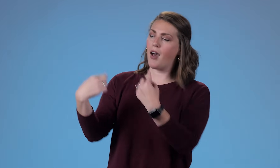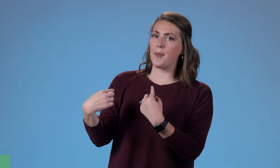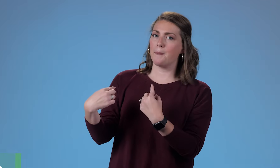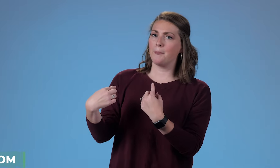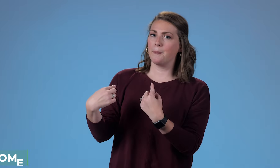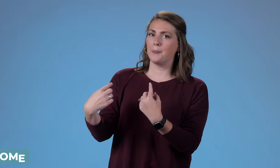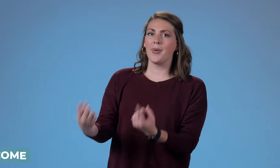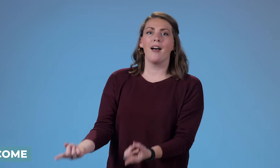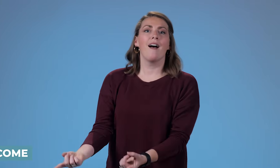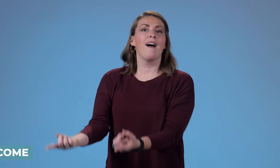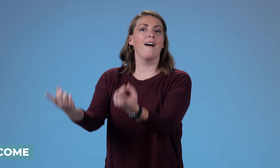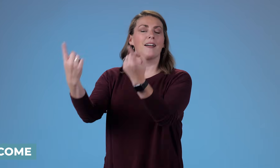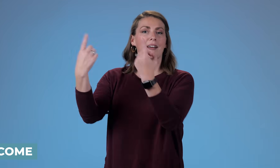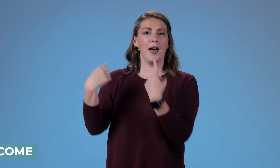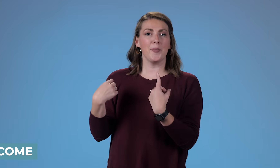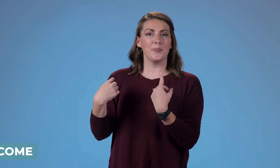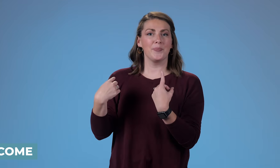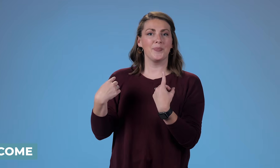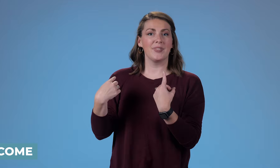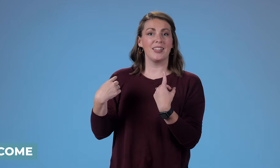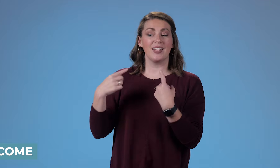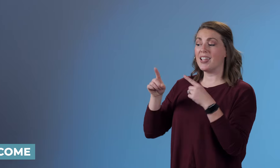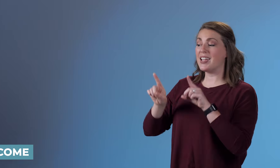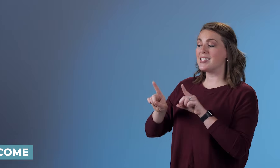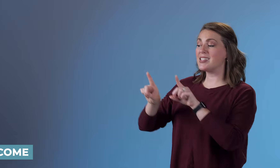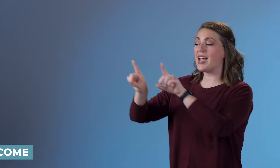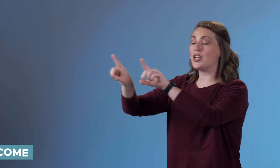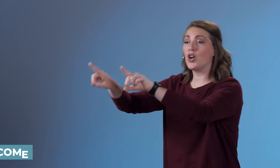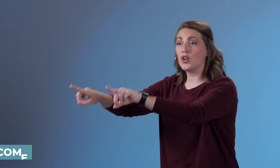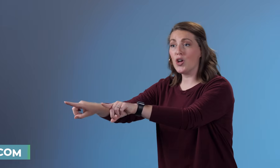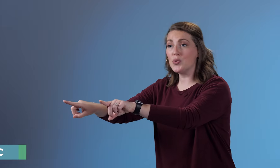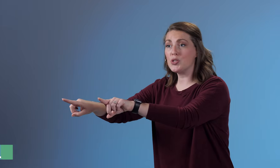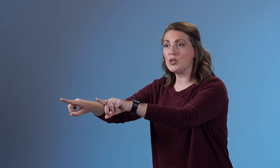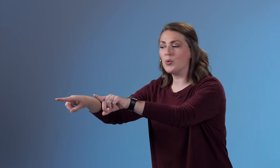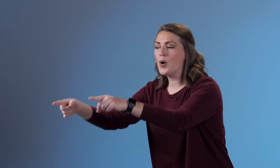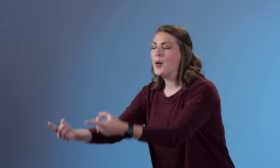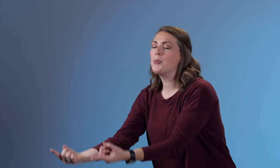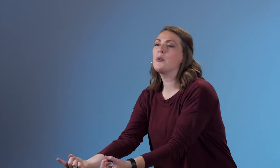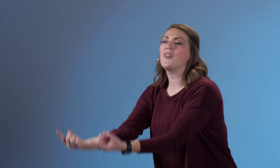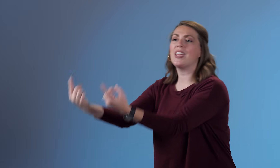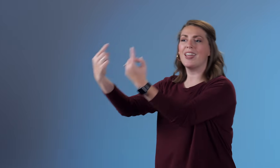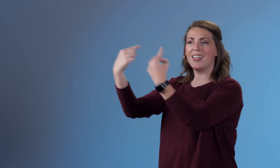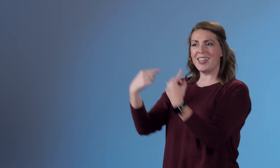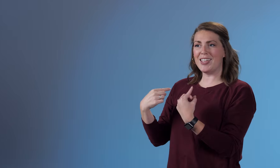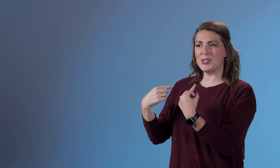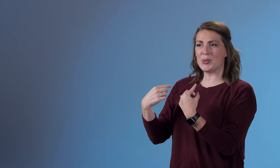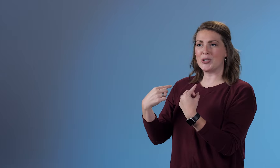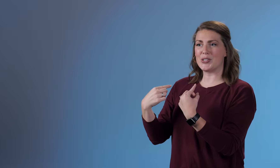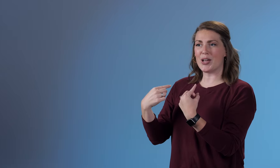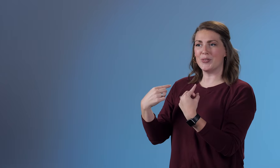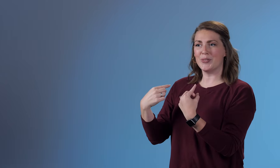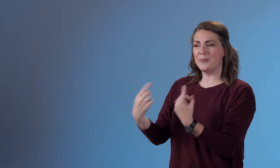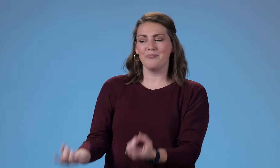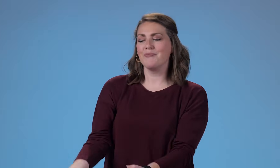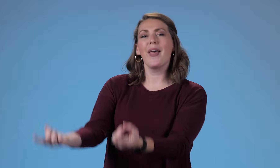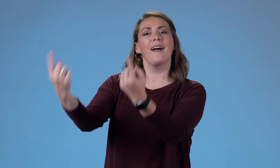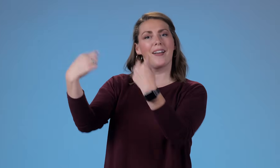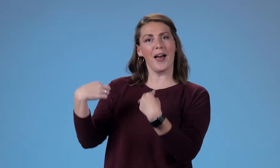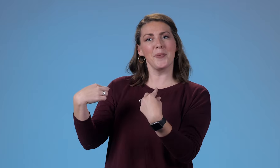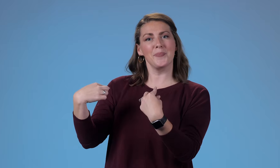Come. Come. It's the sign go to, but moving in towards yourself. Come.